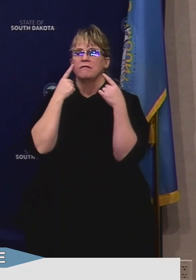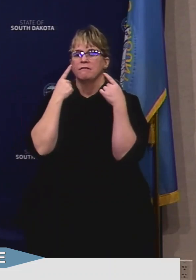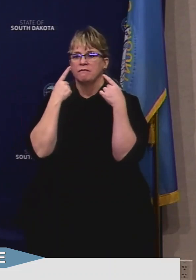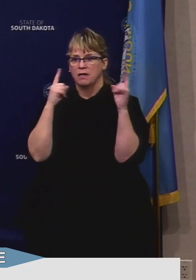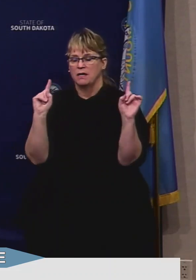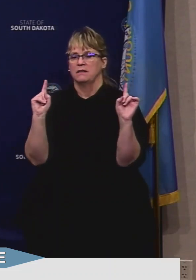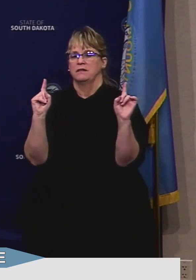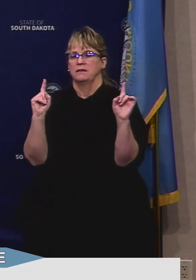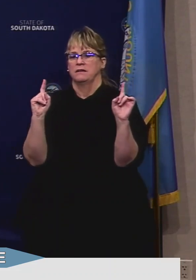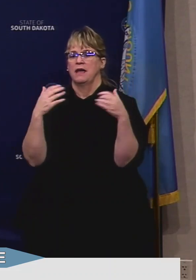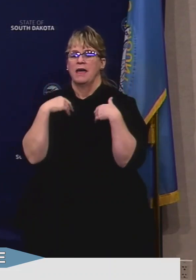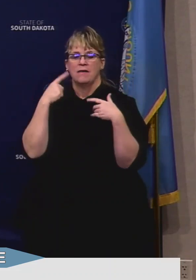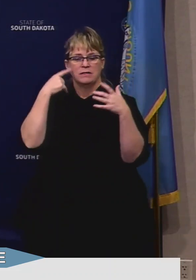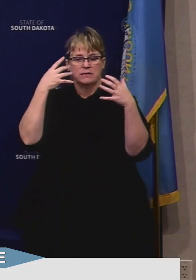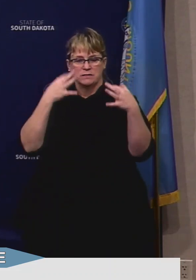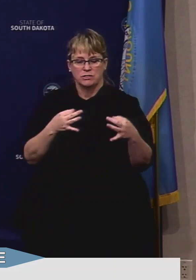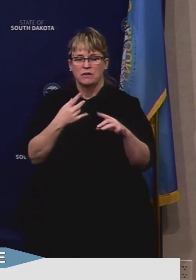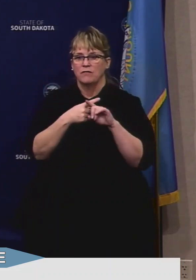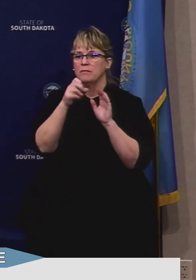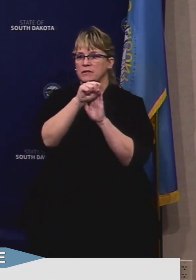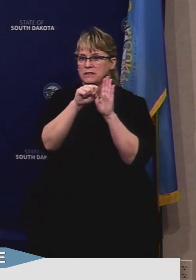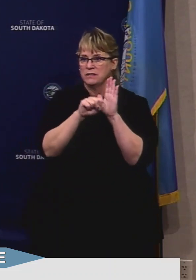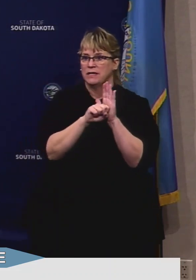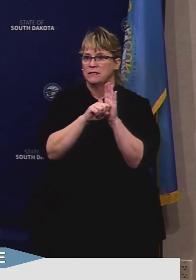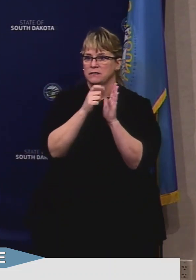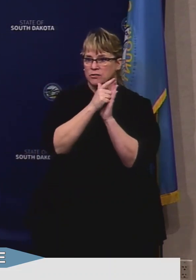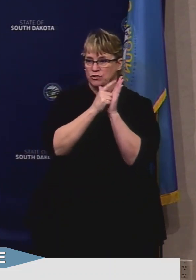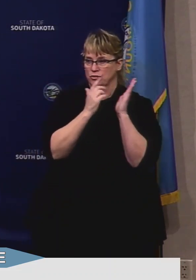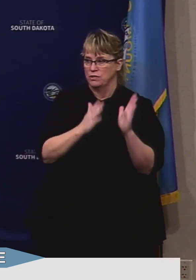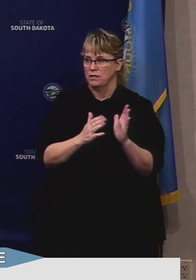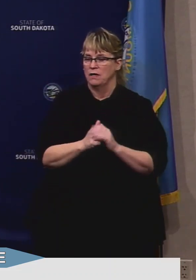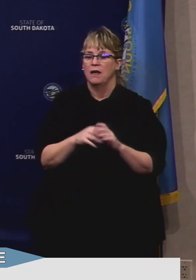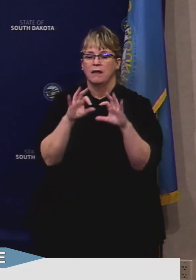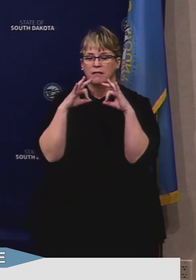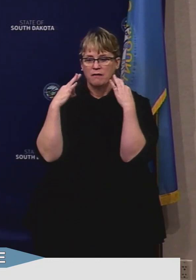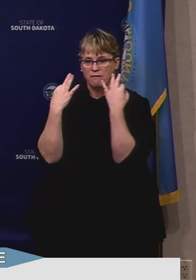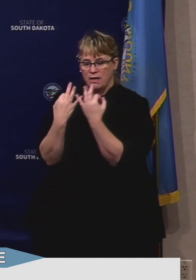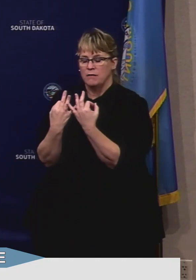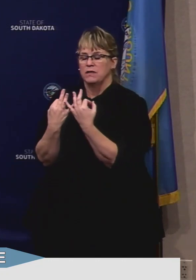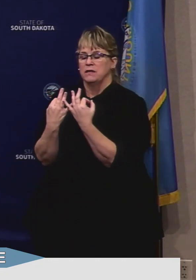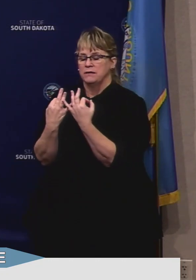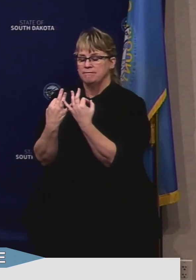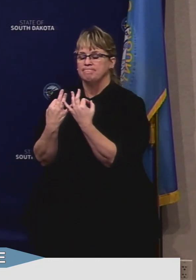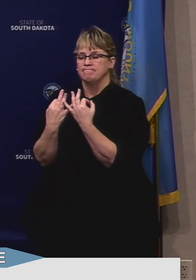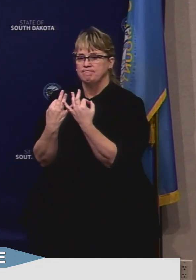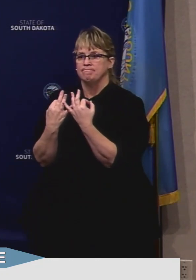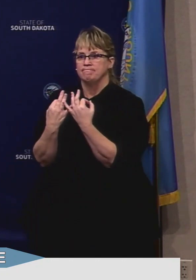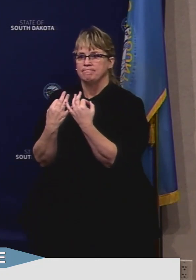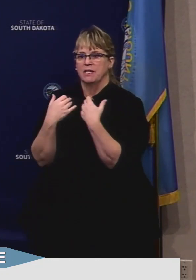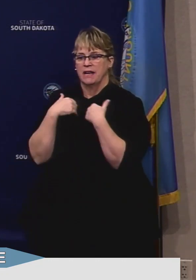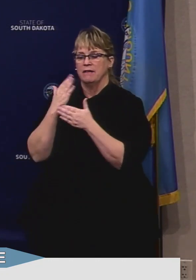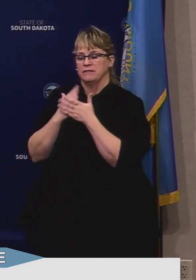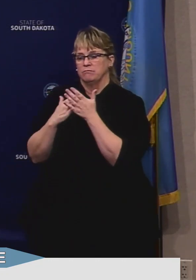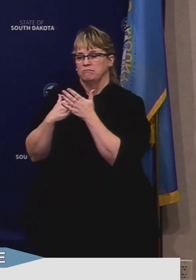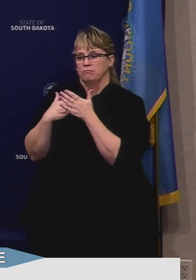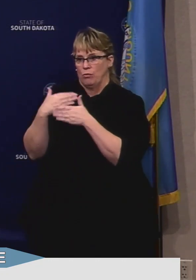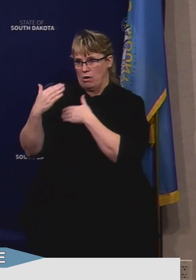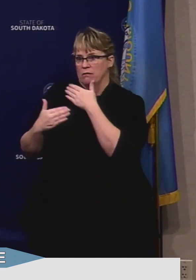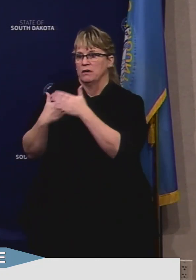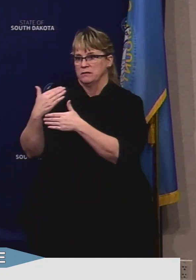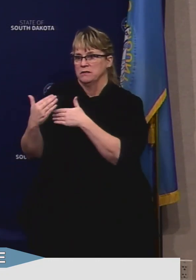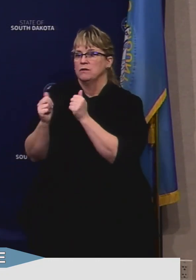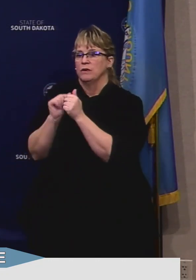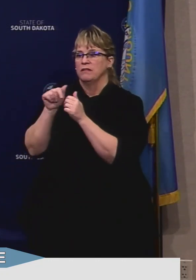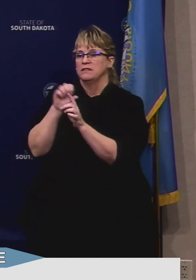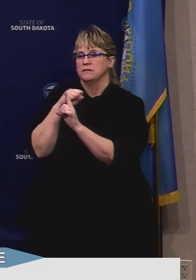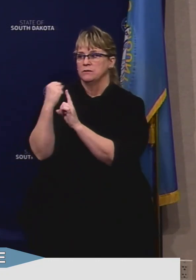get a decision from the state's attorney and that the family can get some progress in